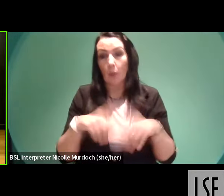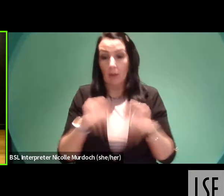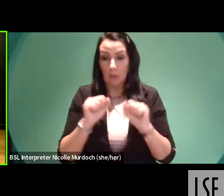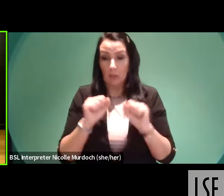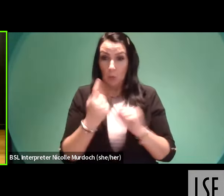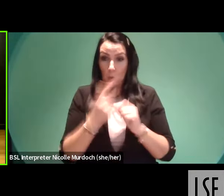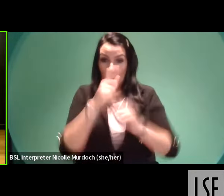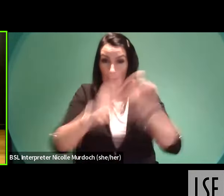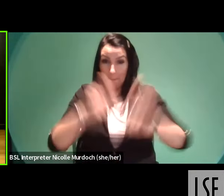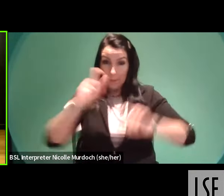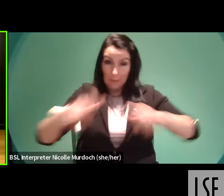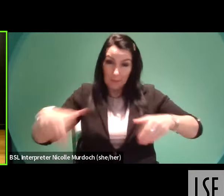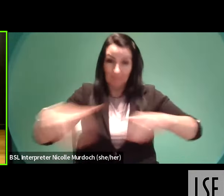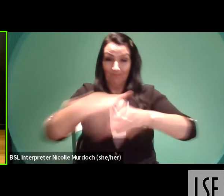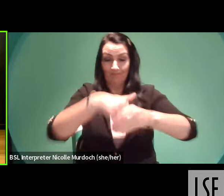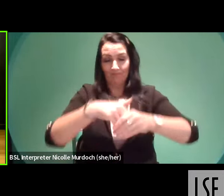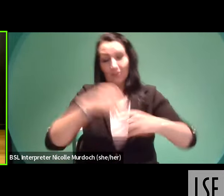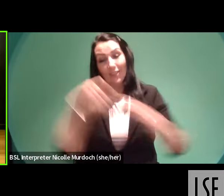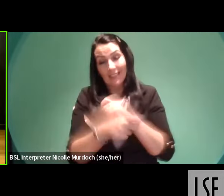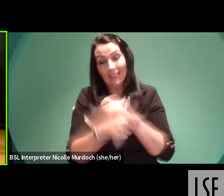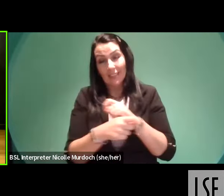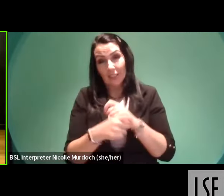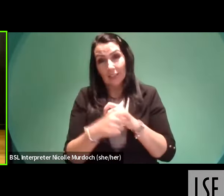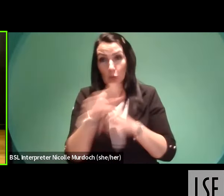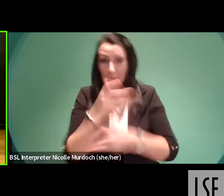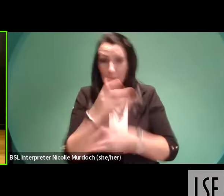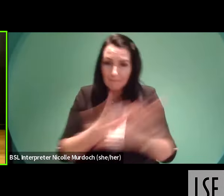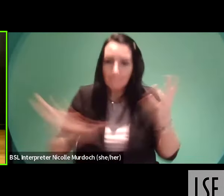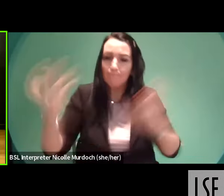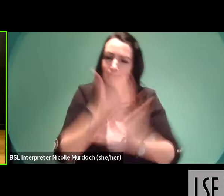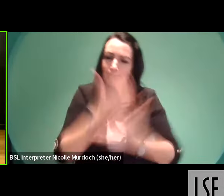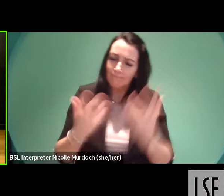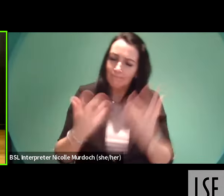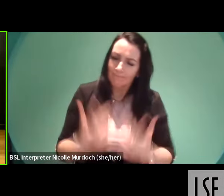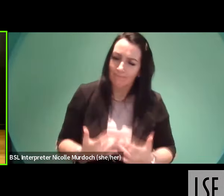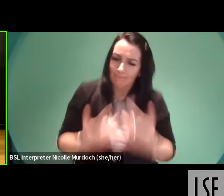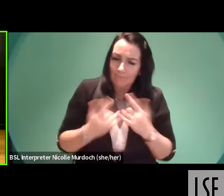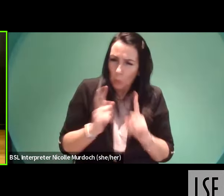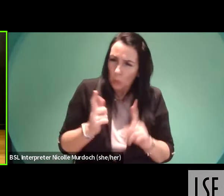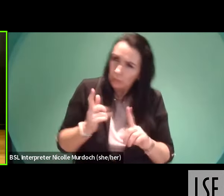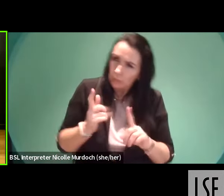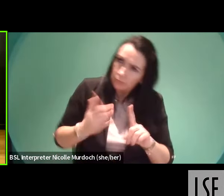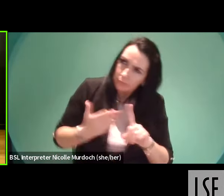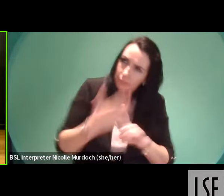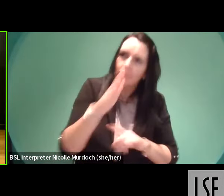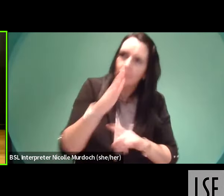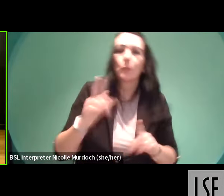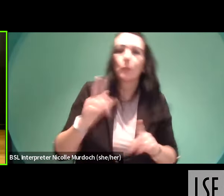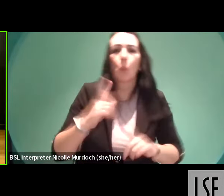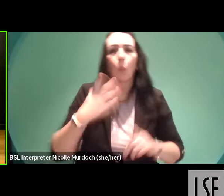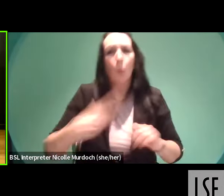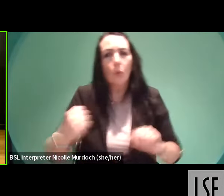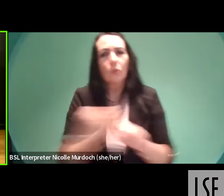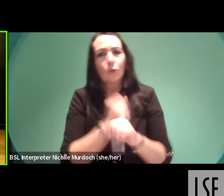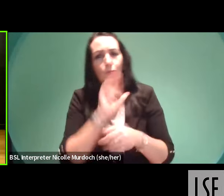who will be at the forefront of this transition should be part of the conversation about what that transition looks like in a place. And that's about, you know, bringing workers,